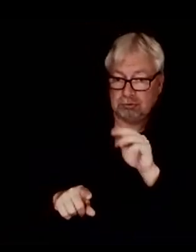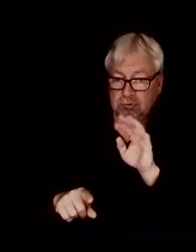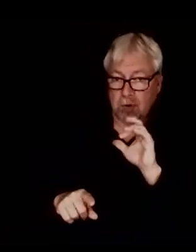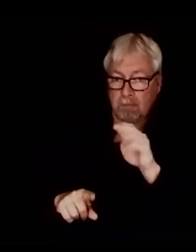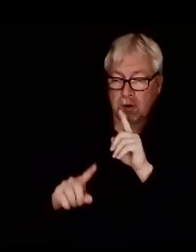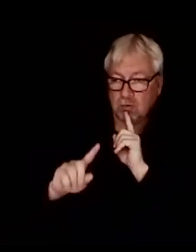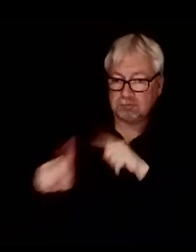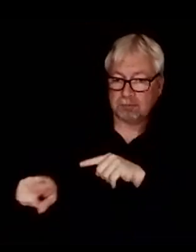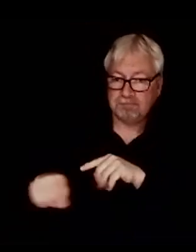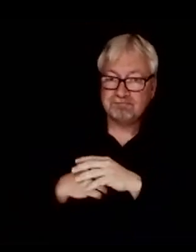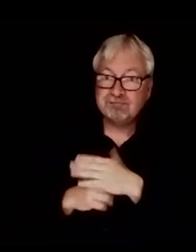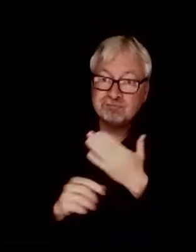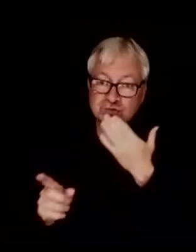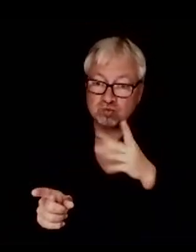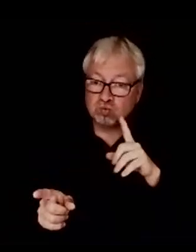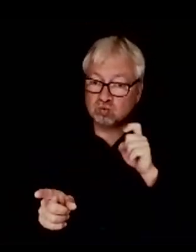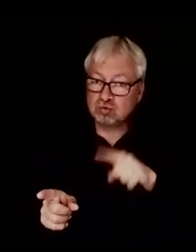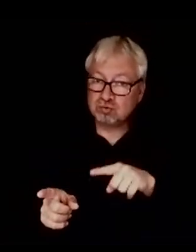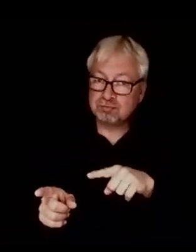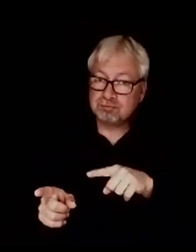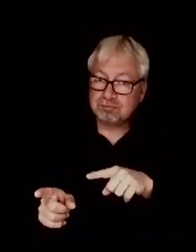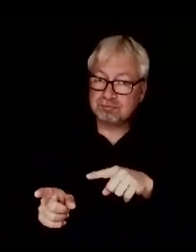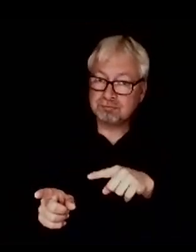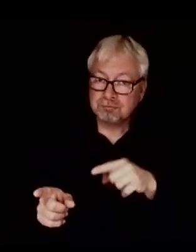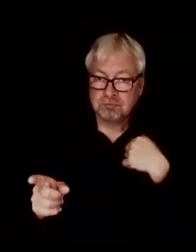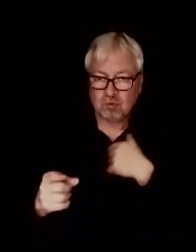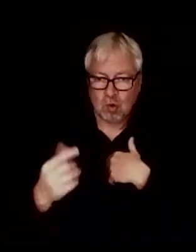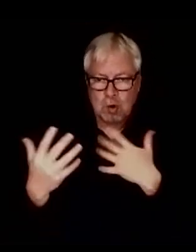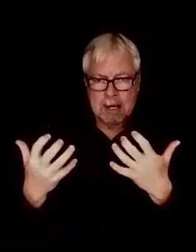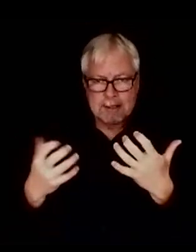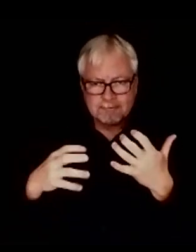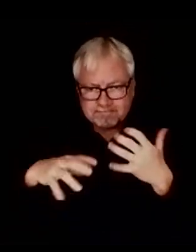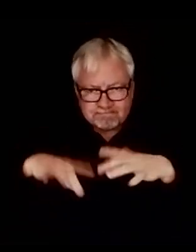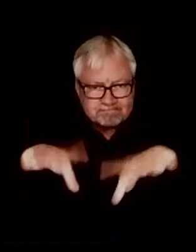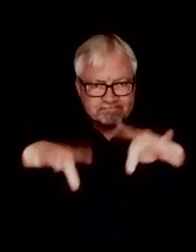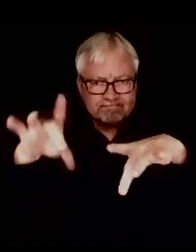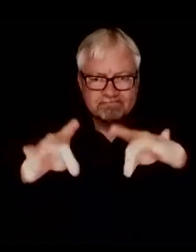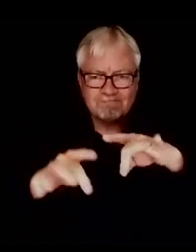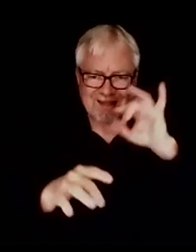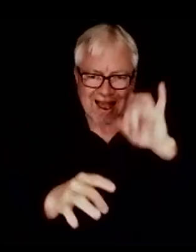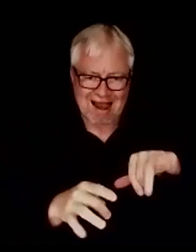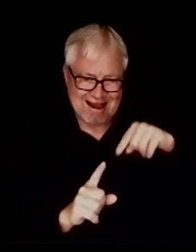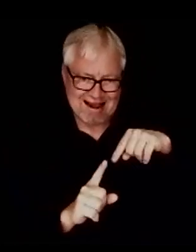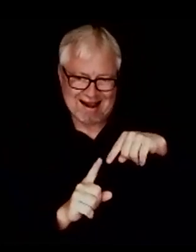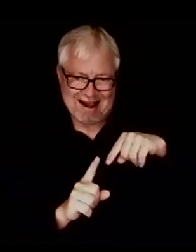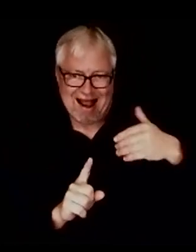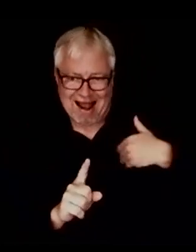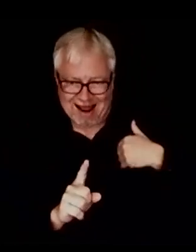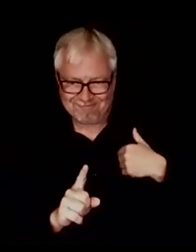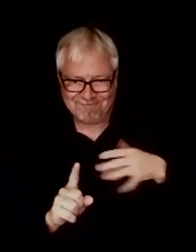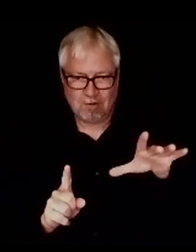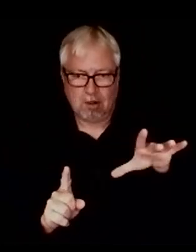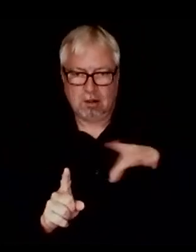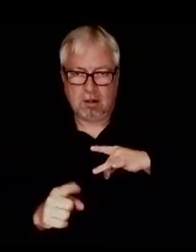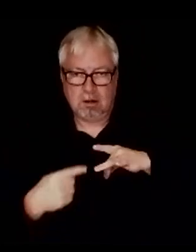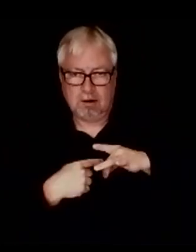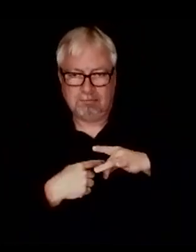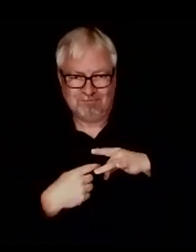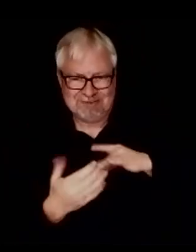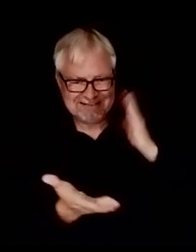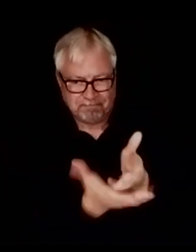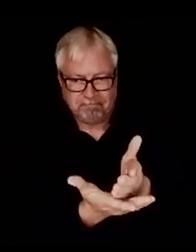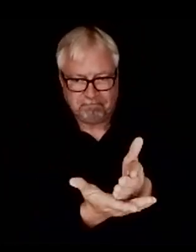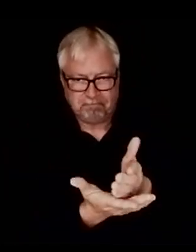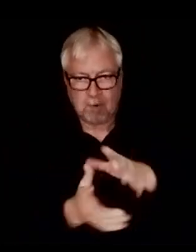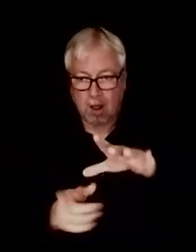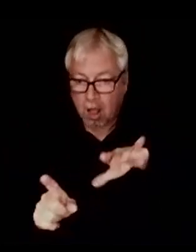we want to find all the cases we can find so that we can interrupt those chains of transmission. I think we can certainly look at